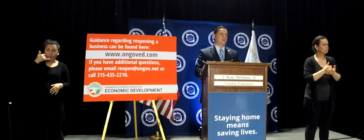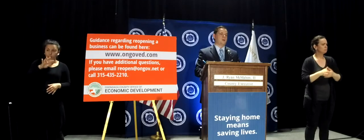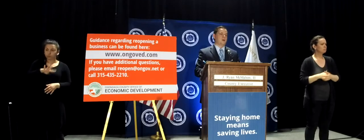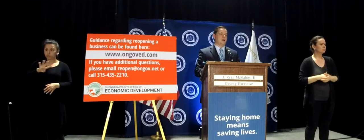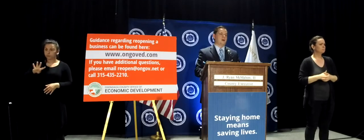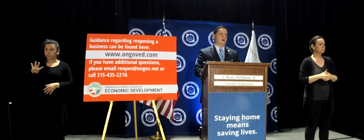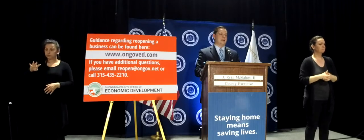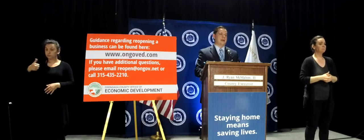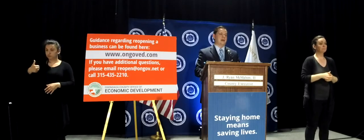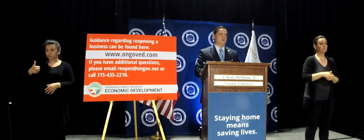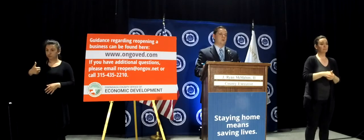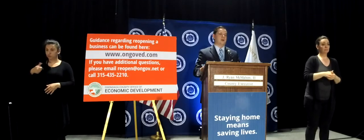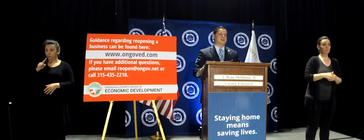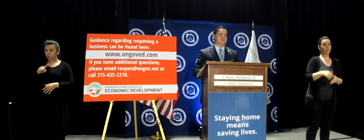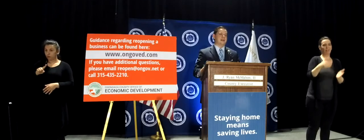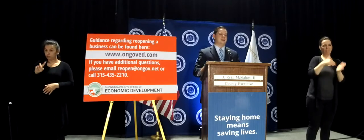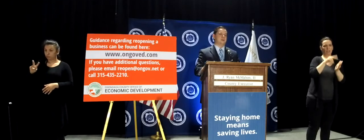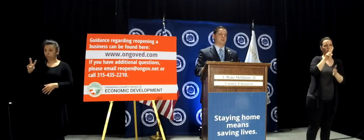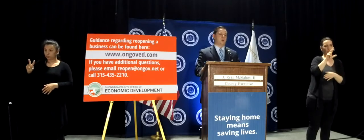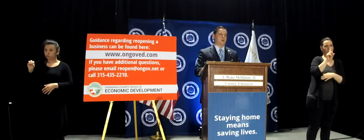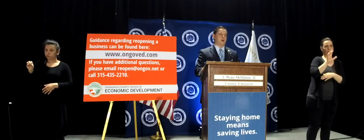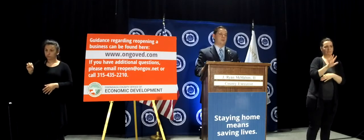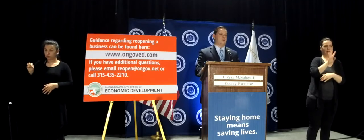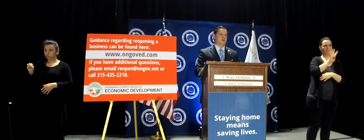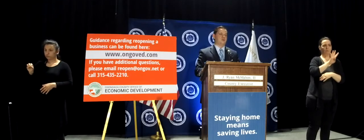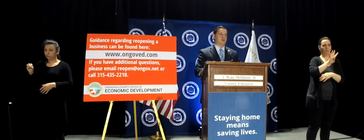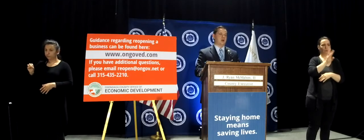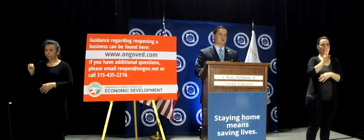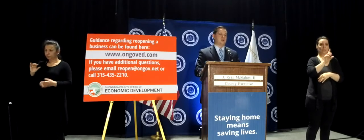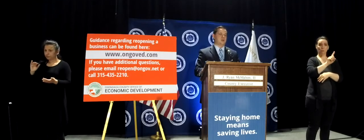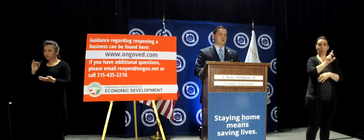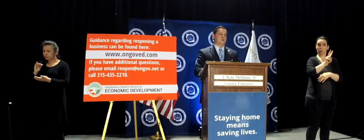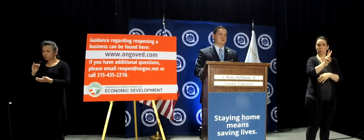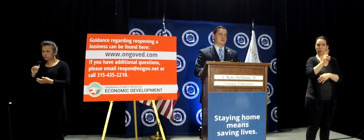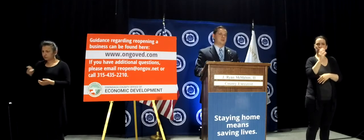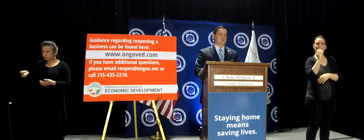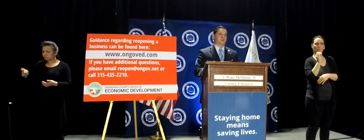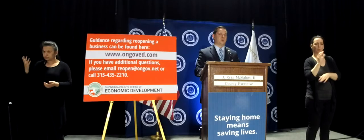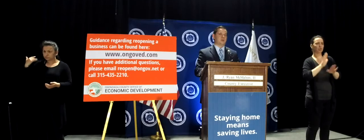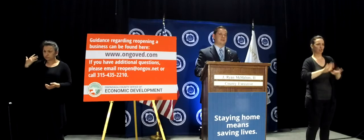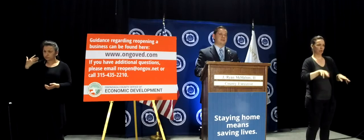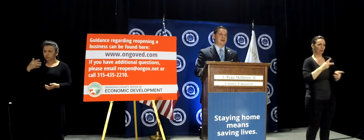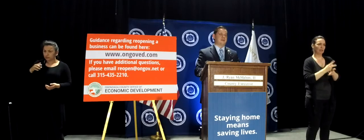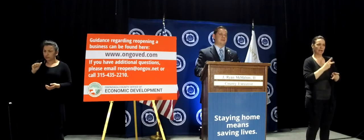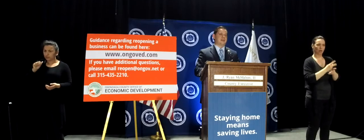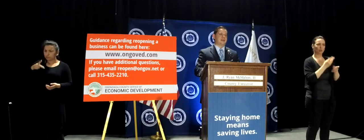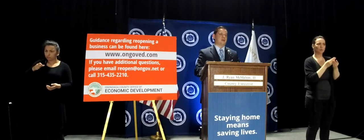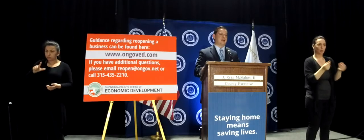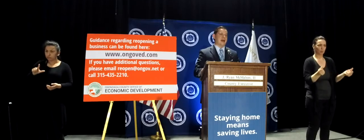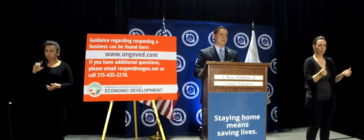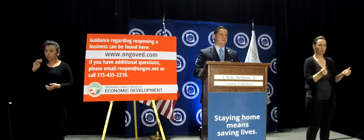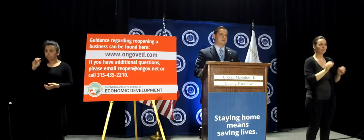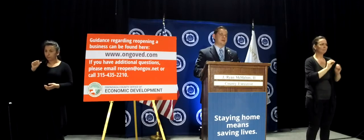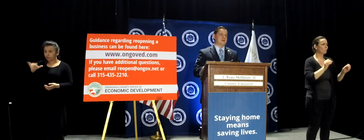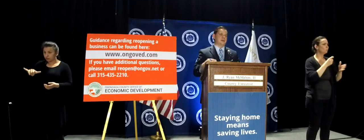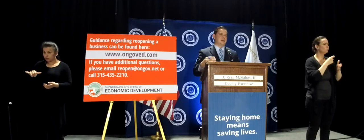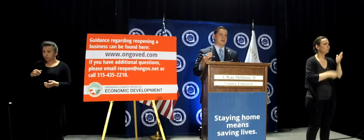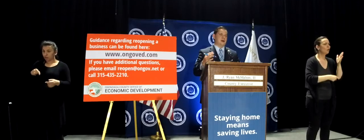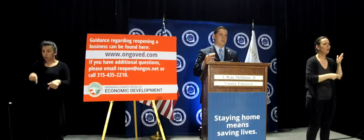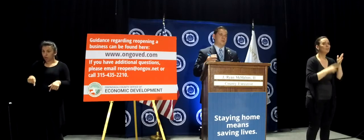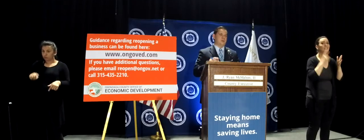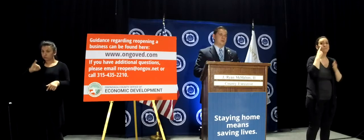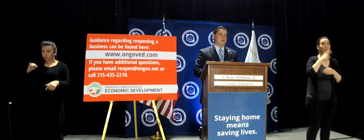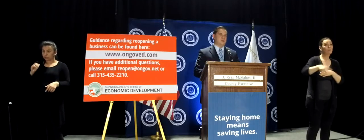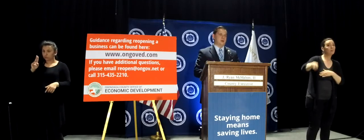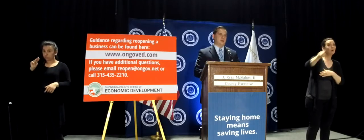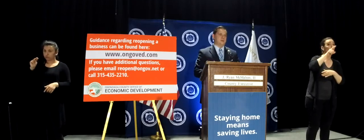315-446-1220. Again, we are extending this program free of charge to essential employees that have daycare gaps that need